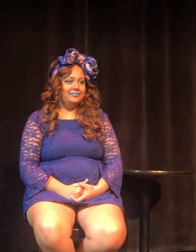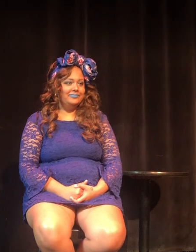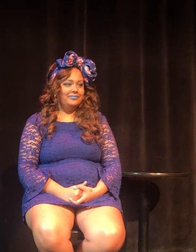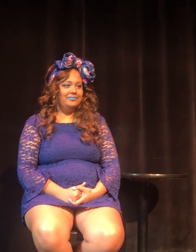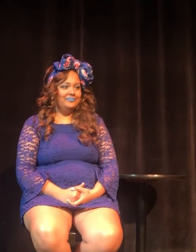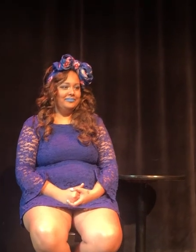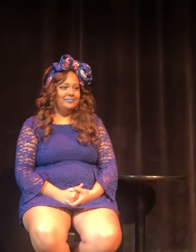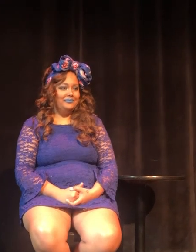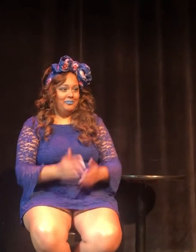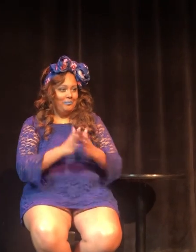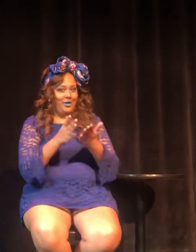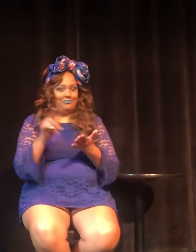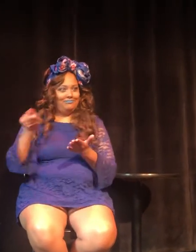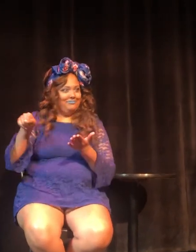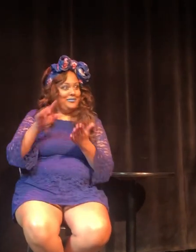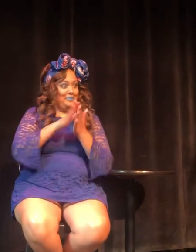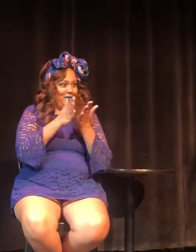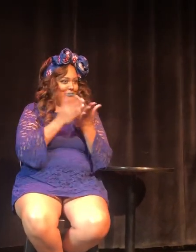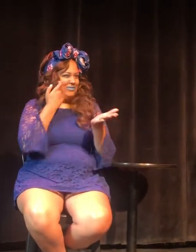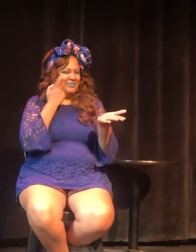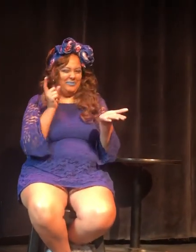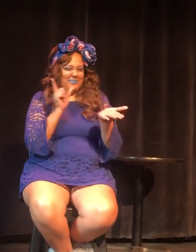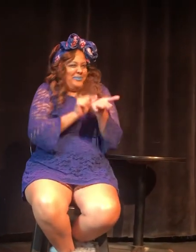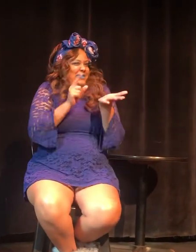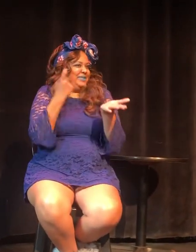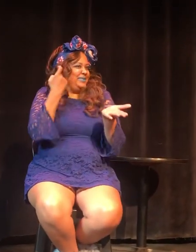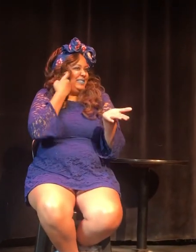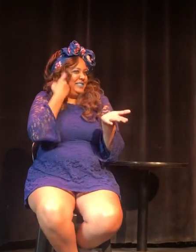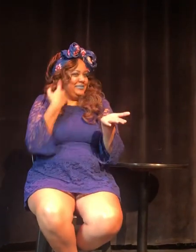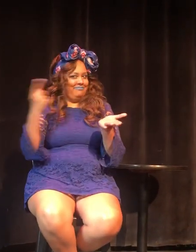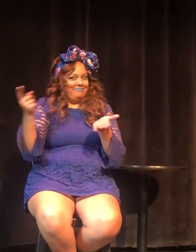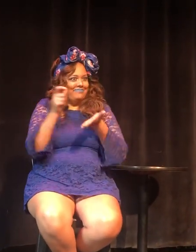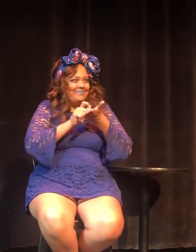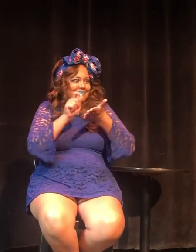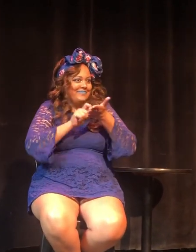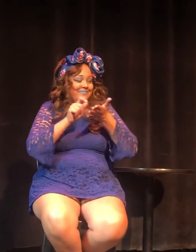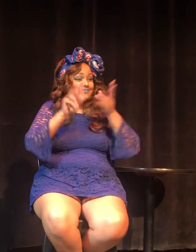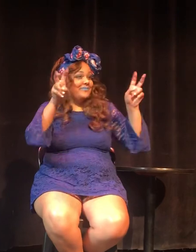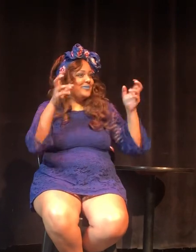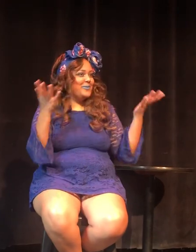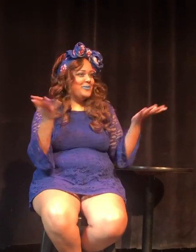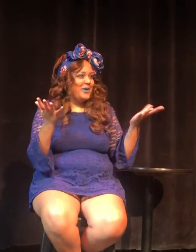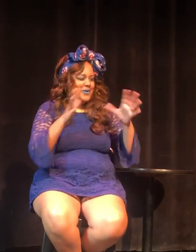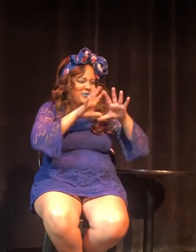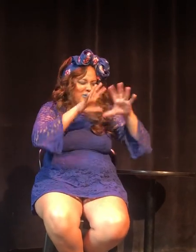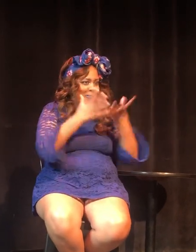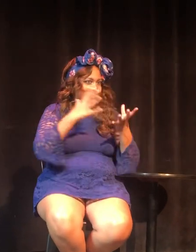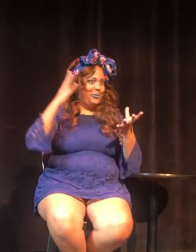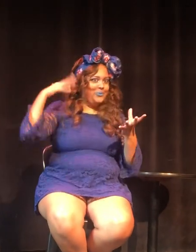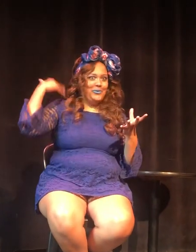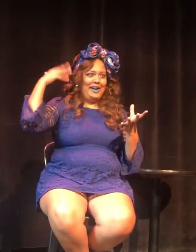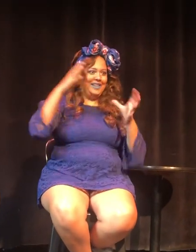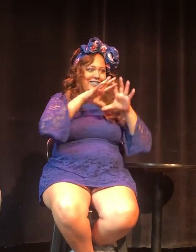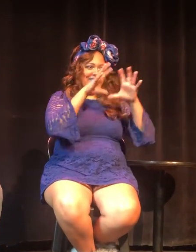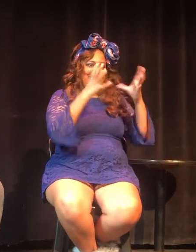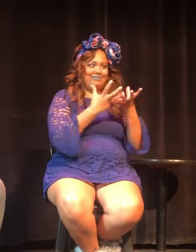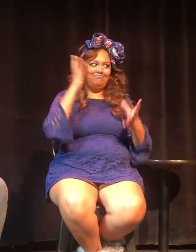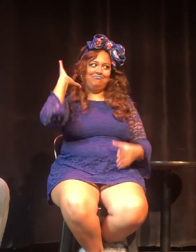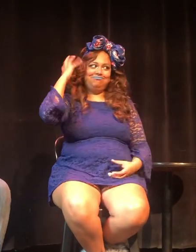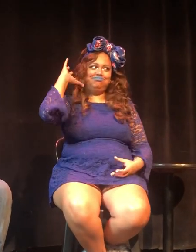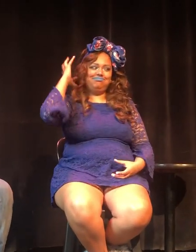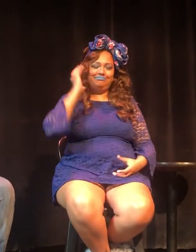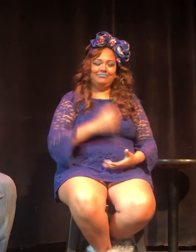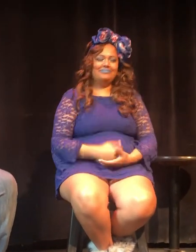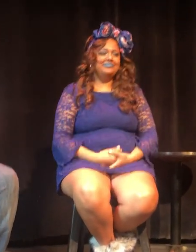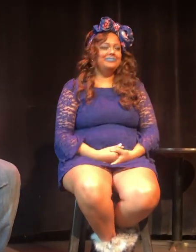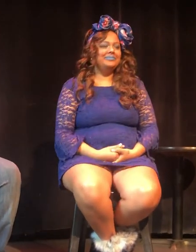book by me. It's called It's a Wild World. And just for a brief backstory, I wrote